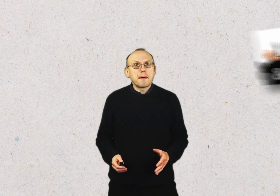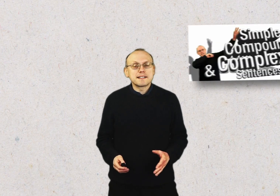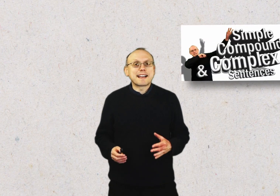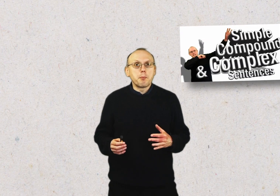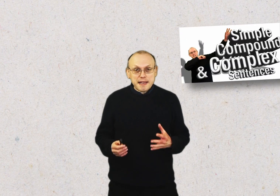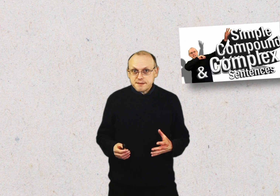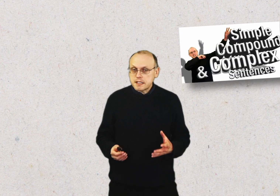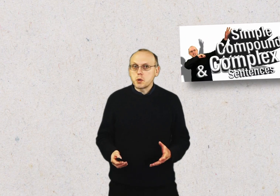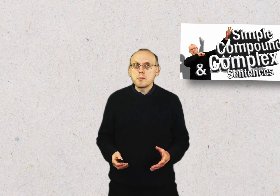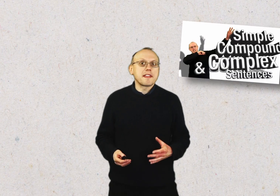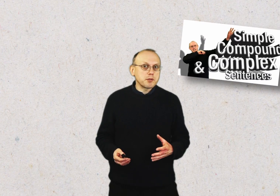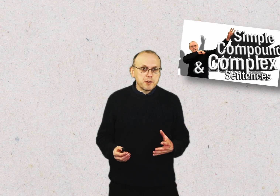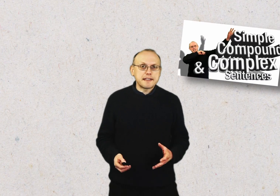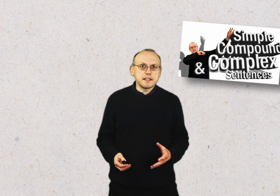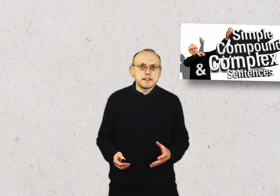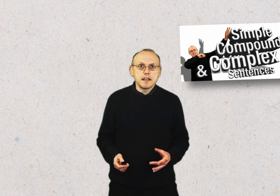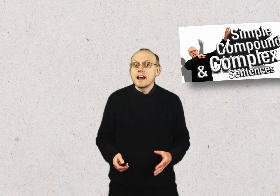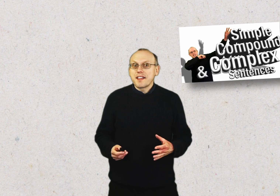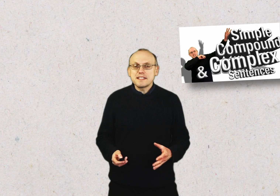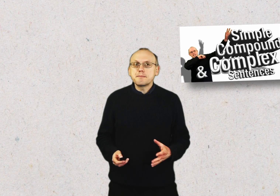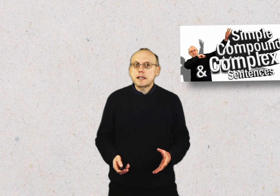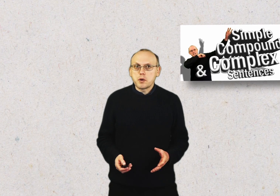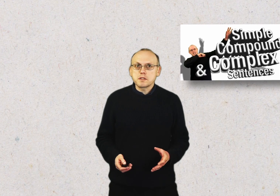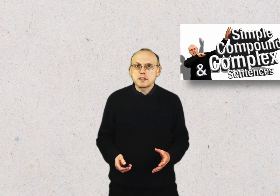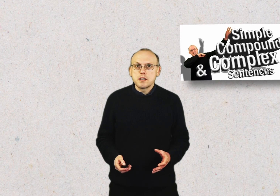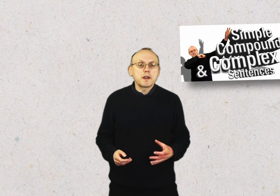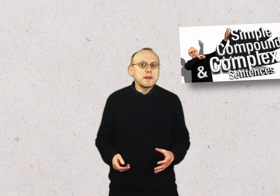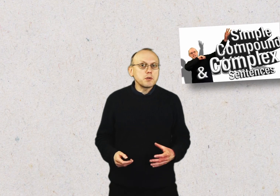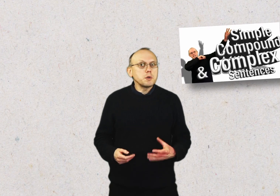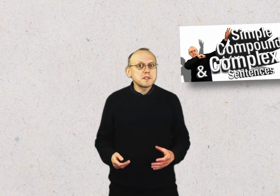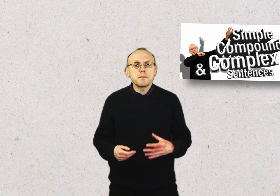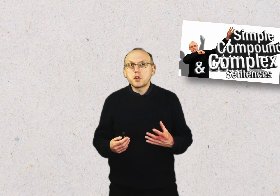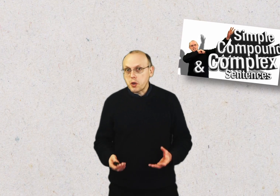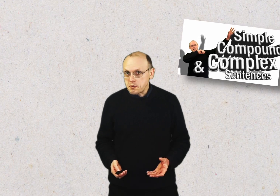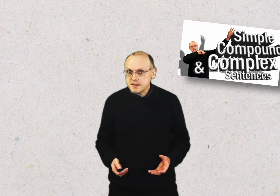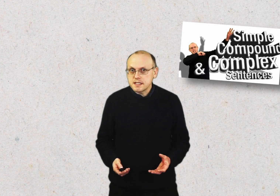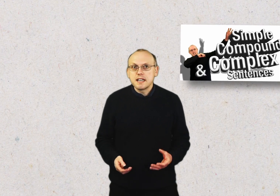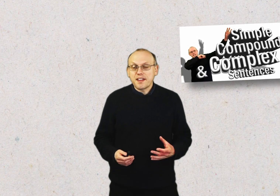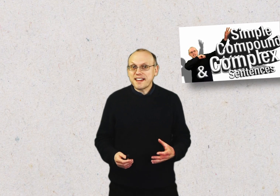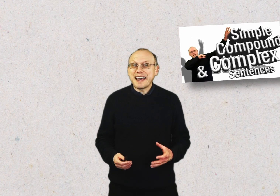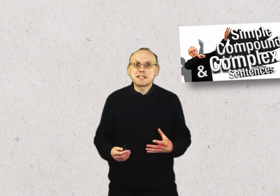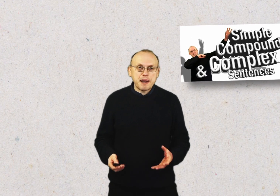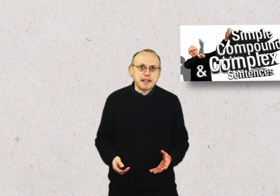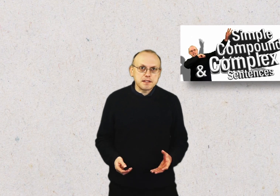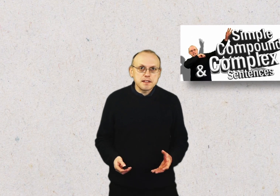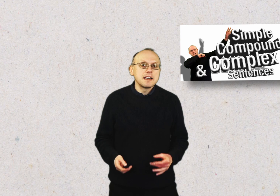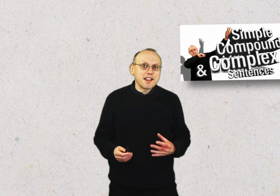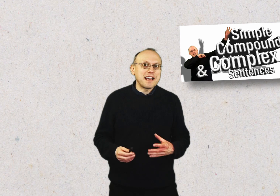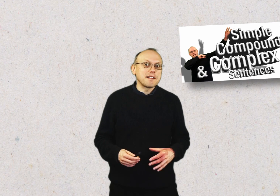and complex video that I created. This is because we're going to use some terms that are explained in that